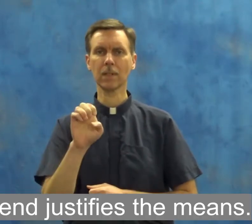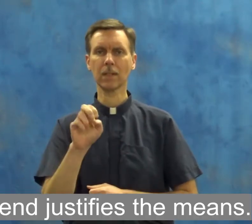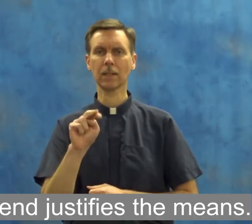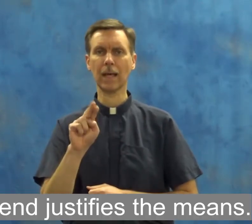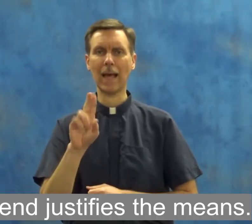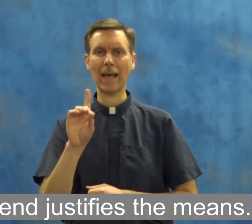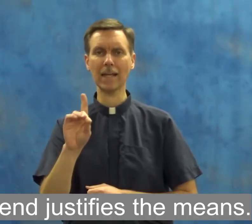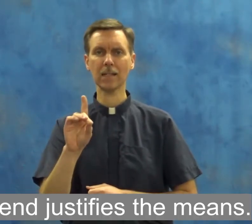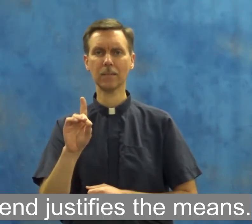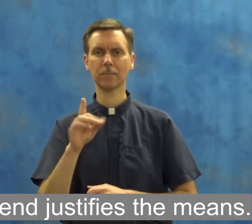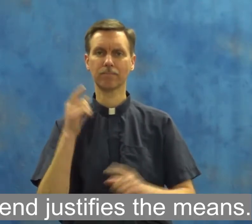The end